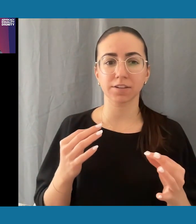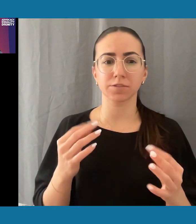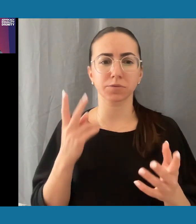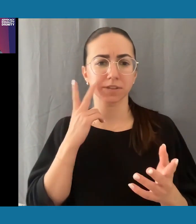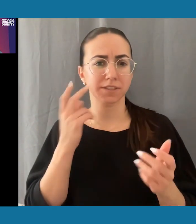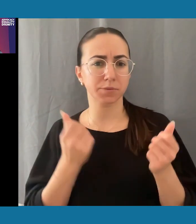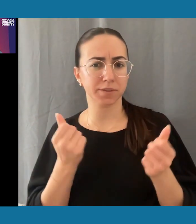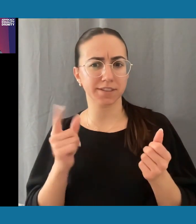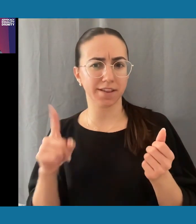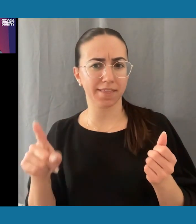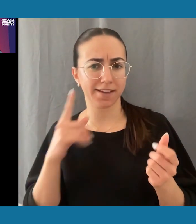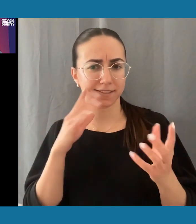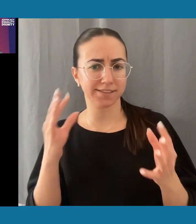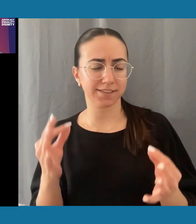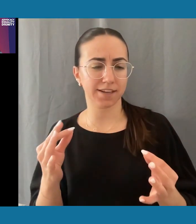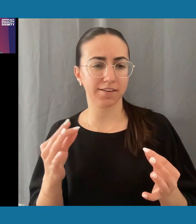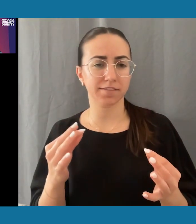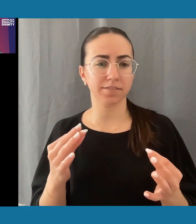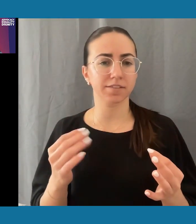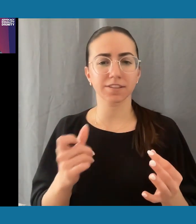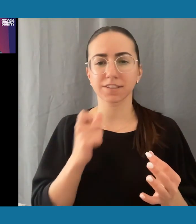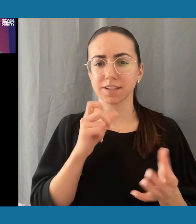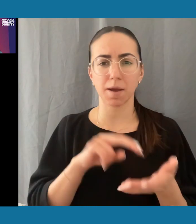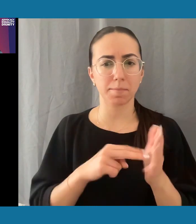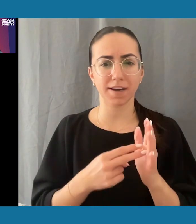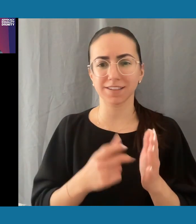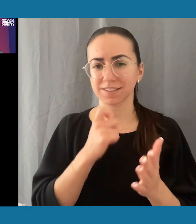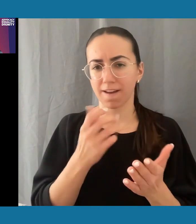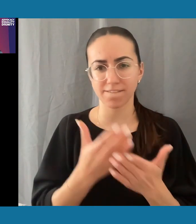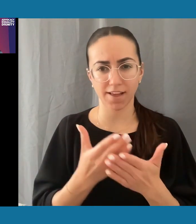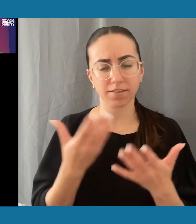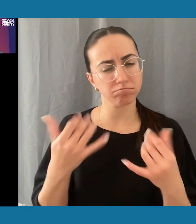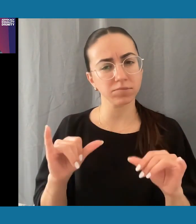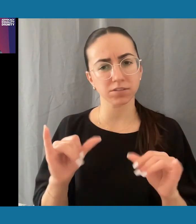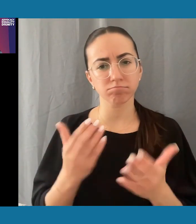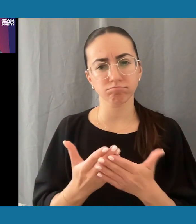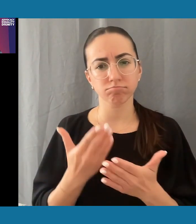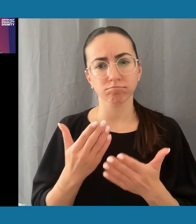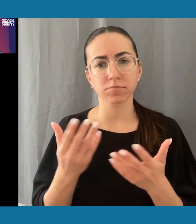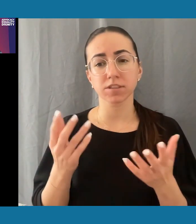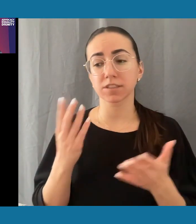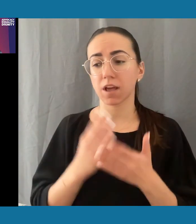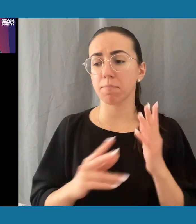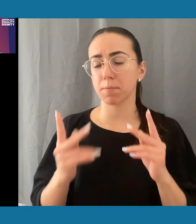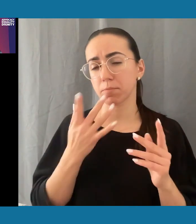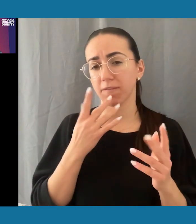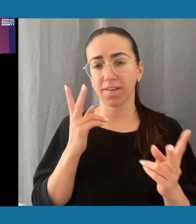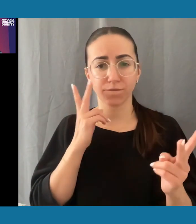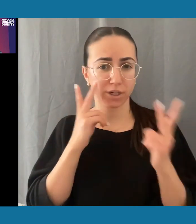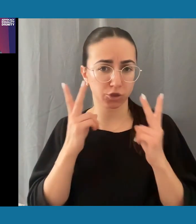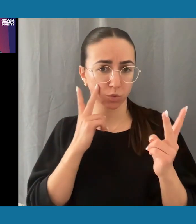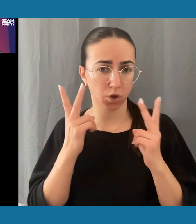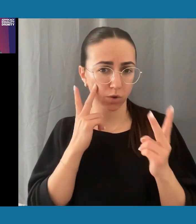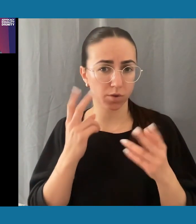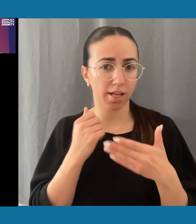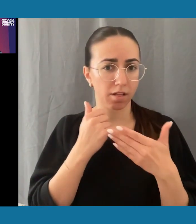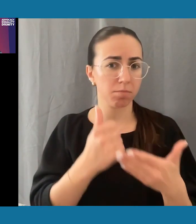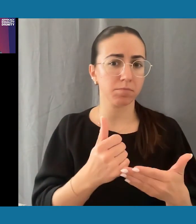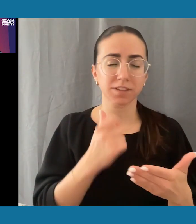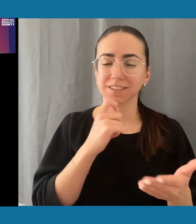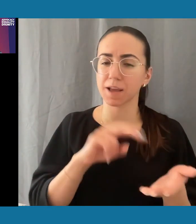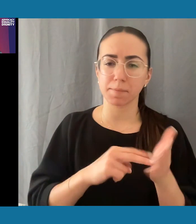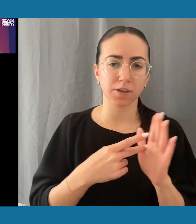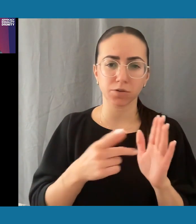invalid. Many people learn better visually. It does not mean that you don't understand things. It does not mean you cannot